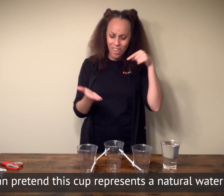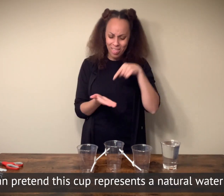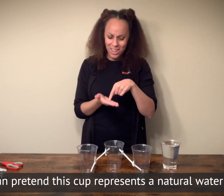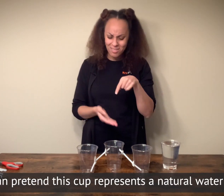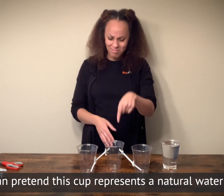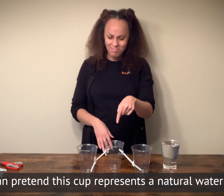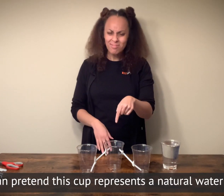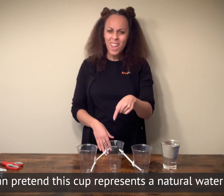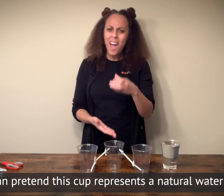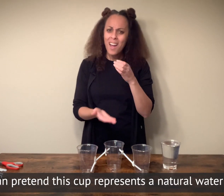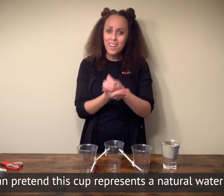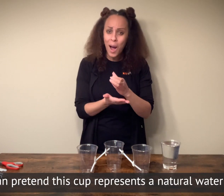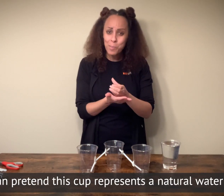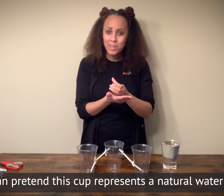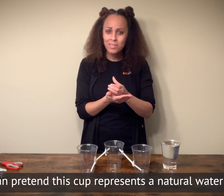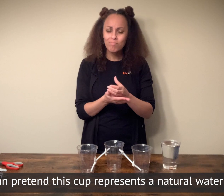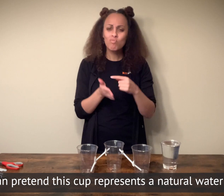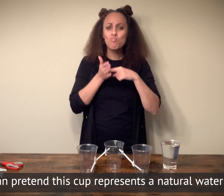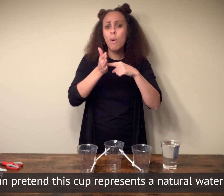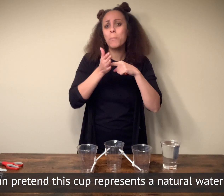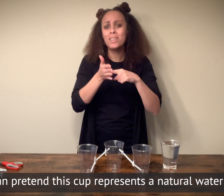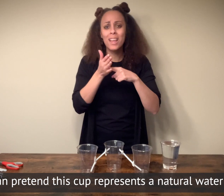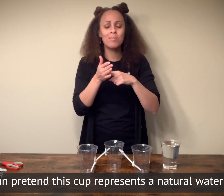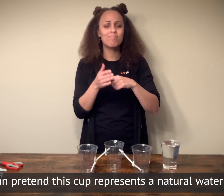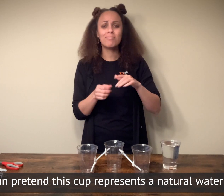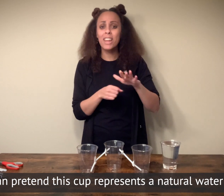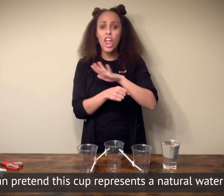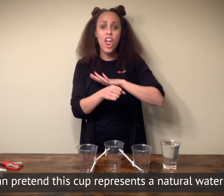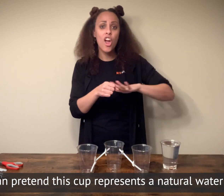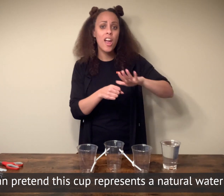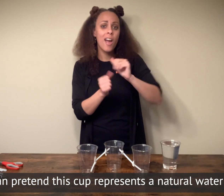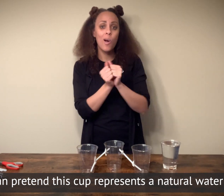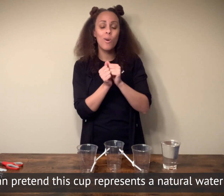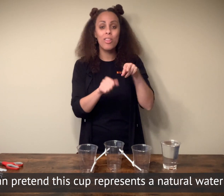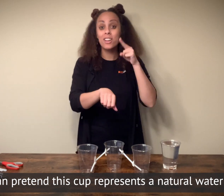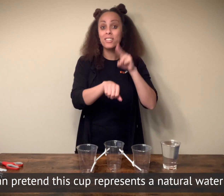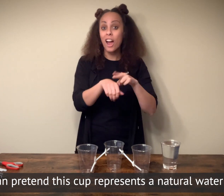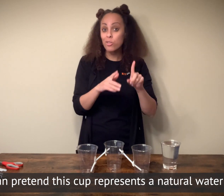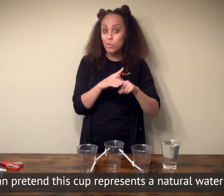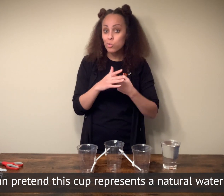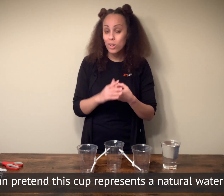You can pretend this cup represents a natural water source,